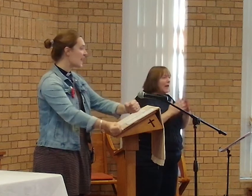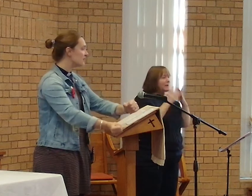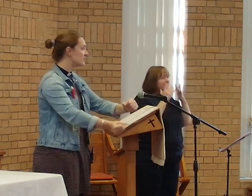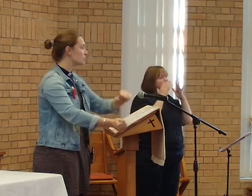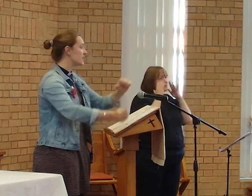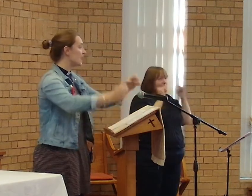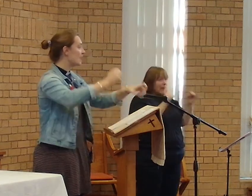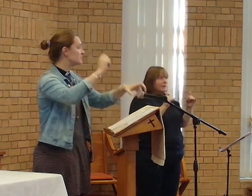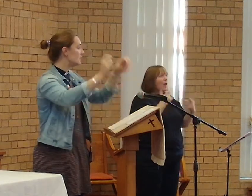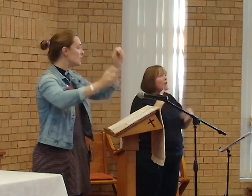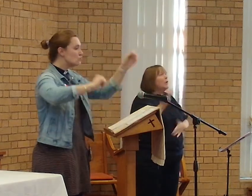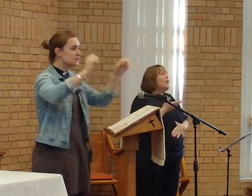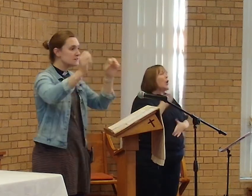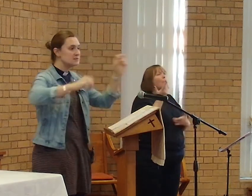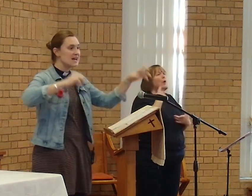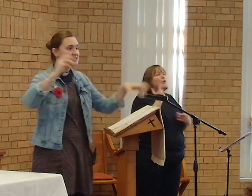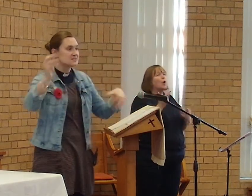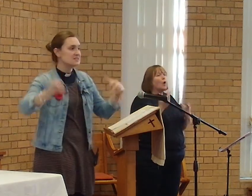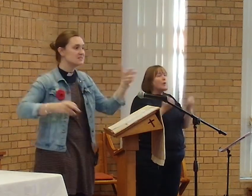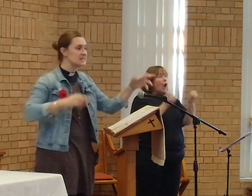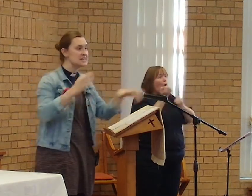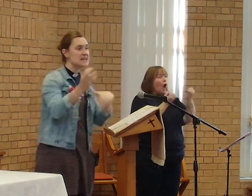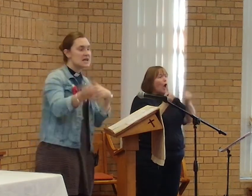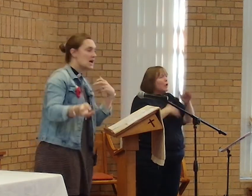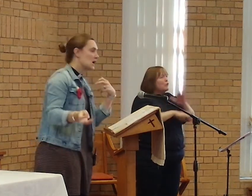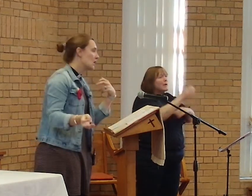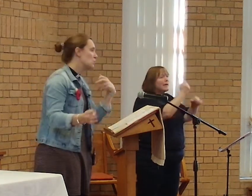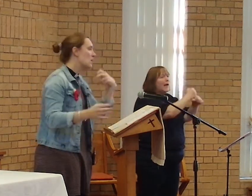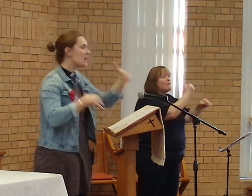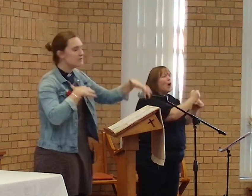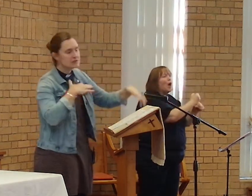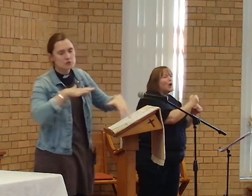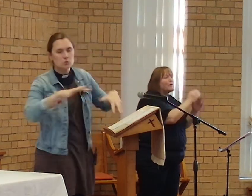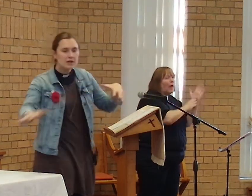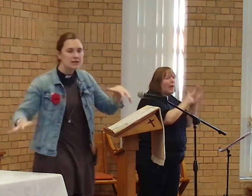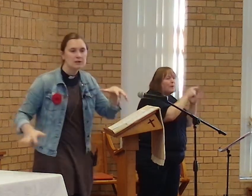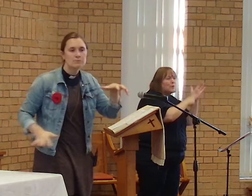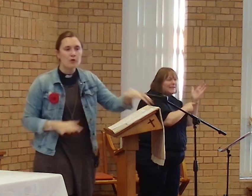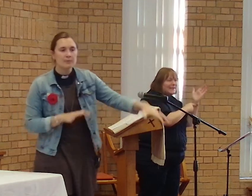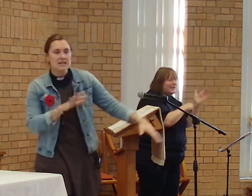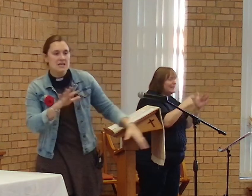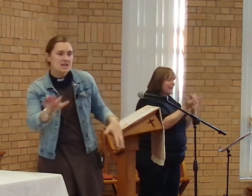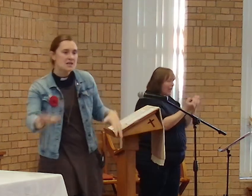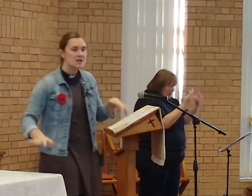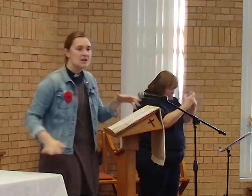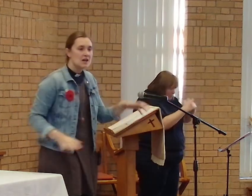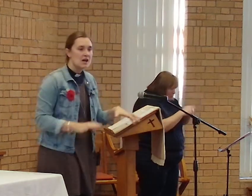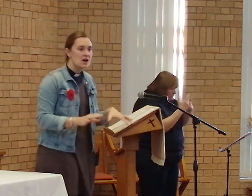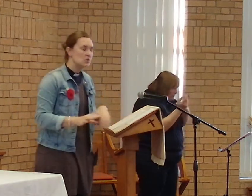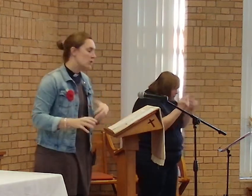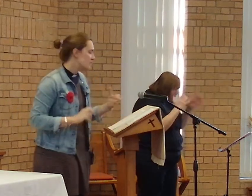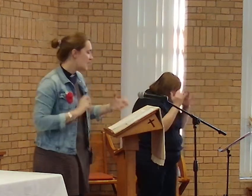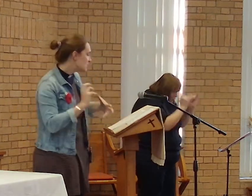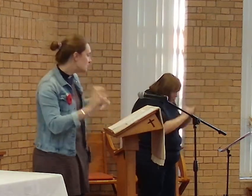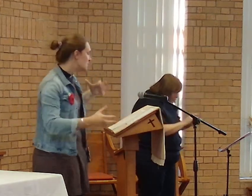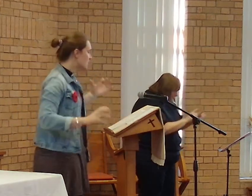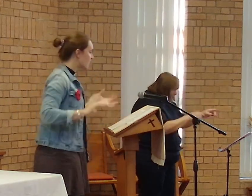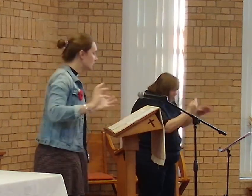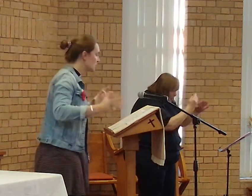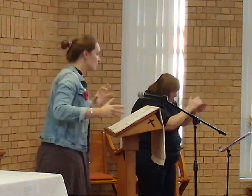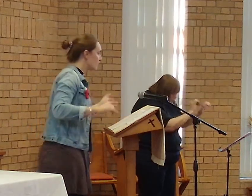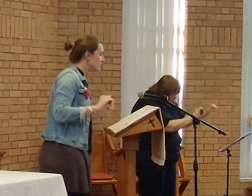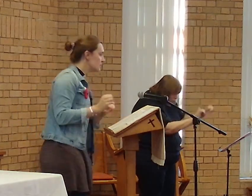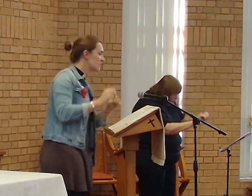to the garage where you have to run some tests to see whether everything's working properly, whether the